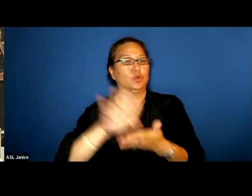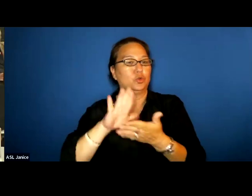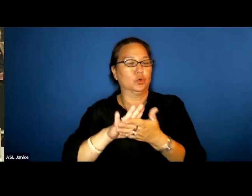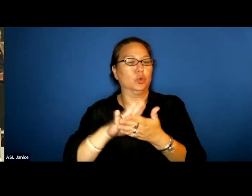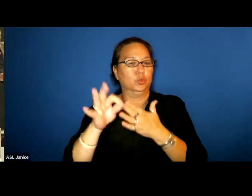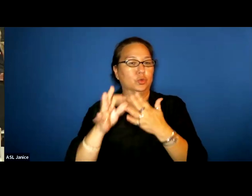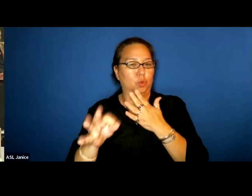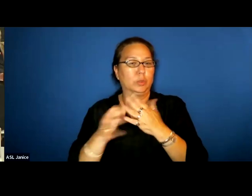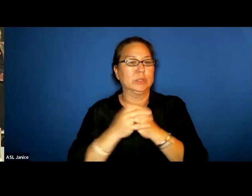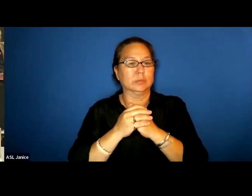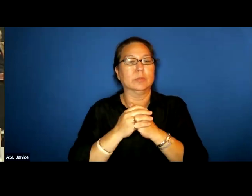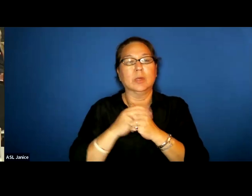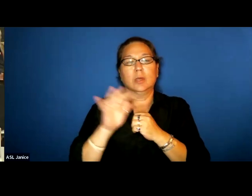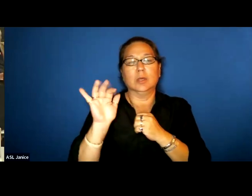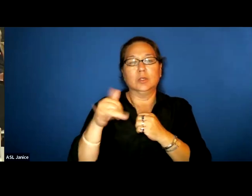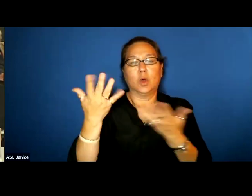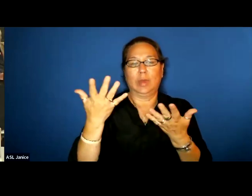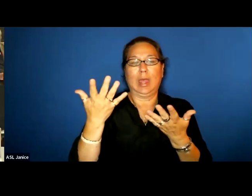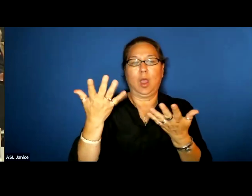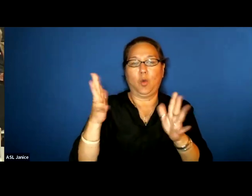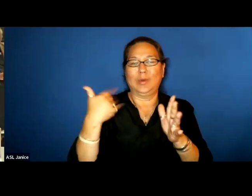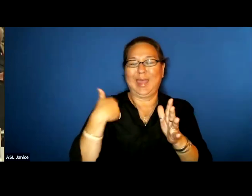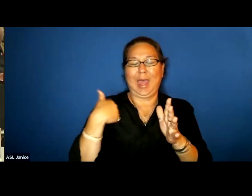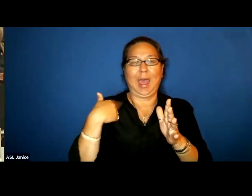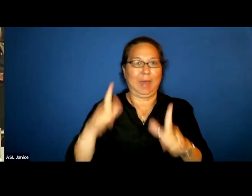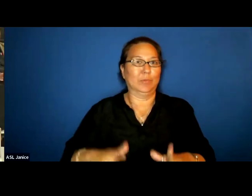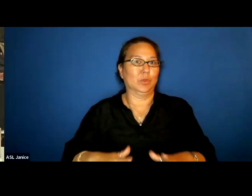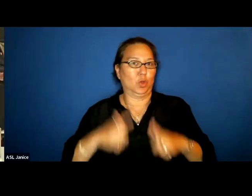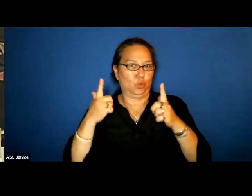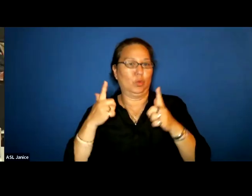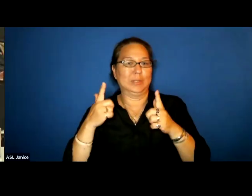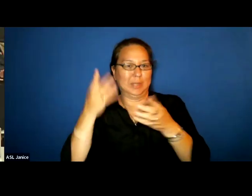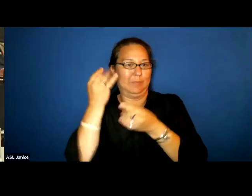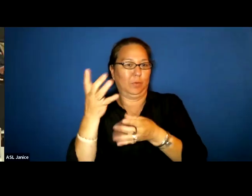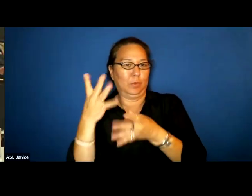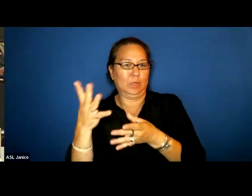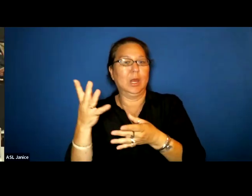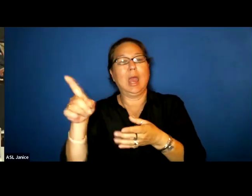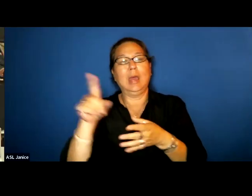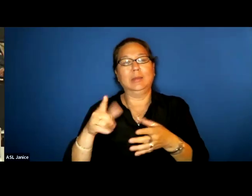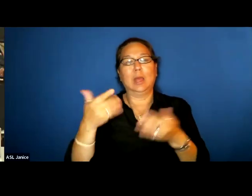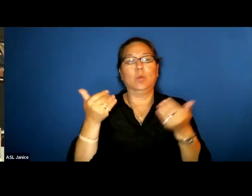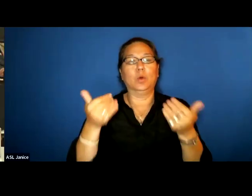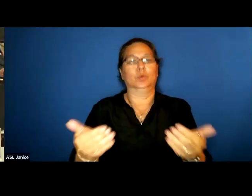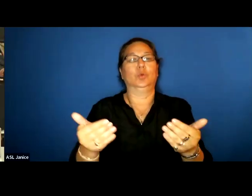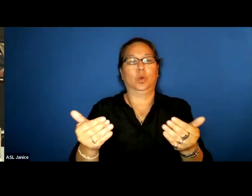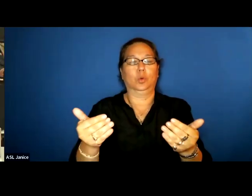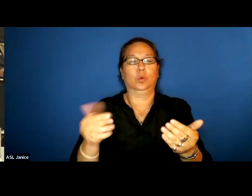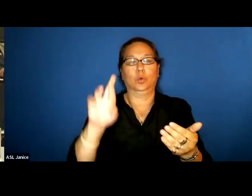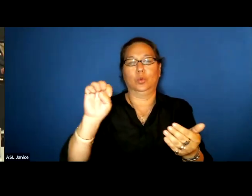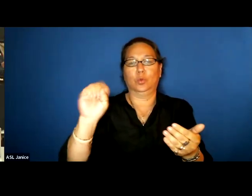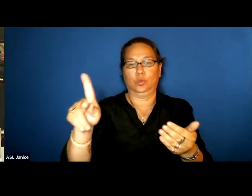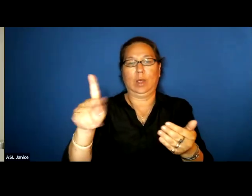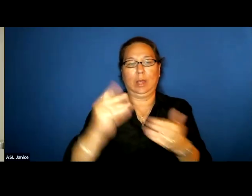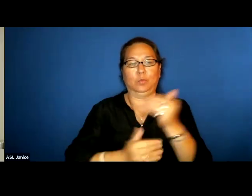already enrolled here. So we already have their residency information, and they go through the school choice ranking process in January as part of round one. So